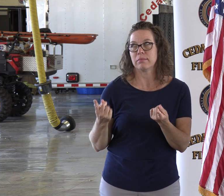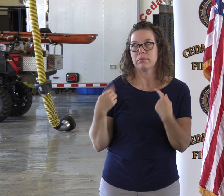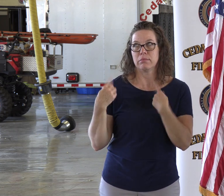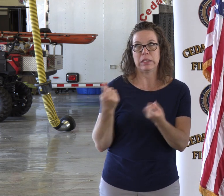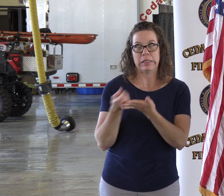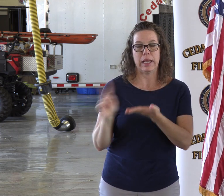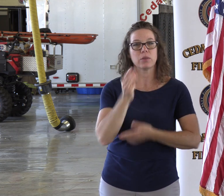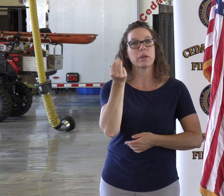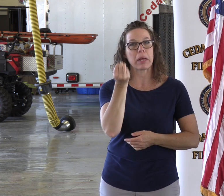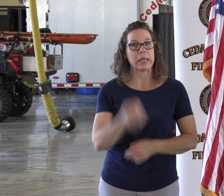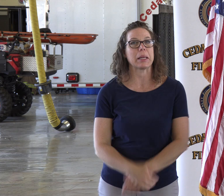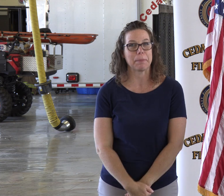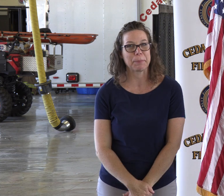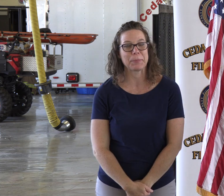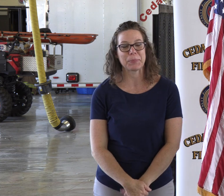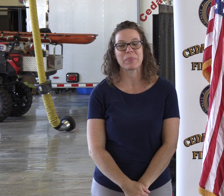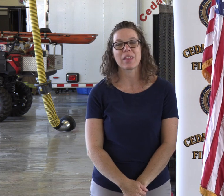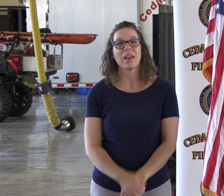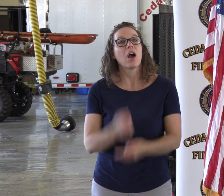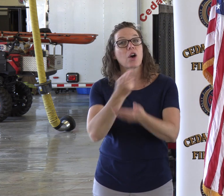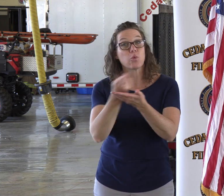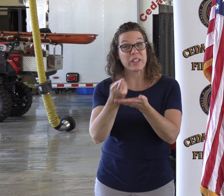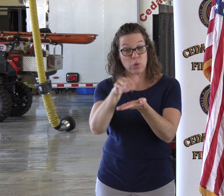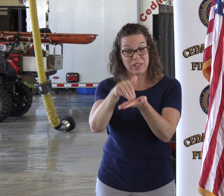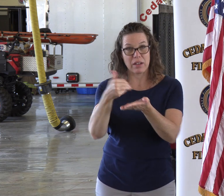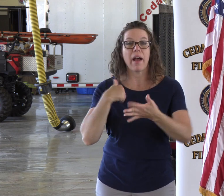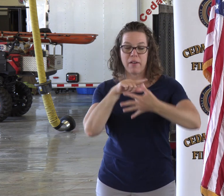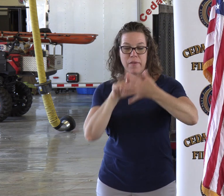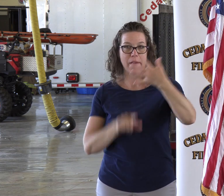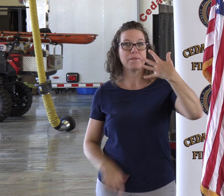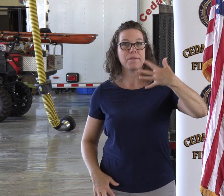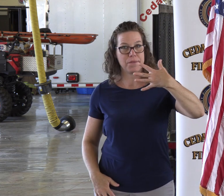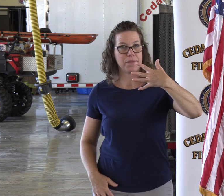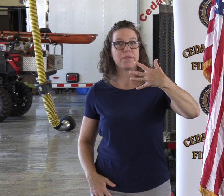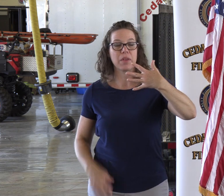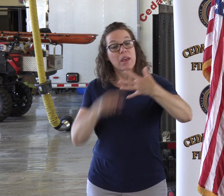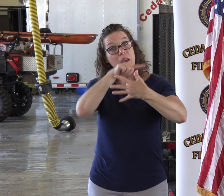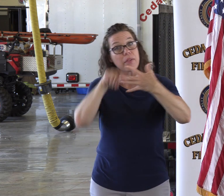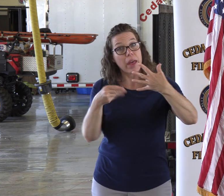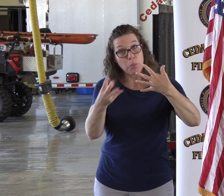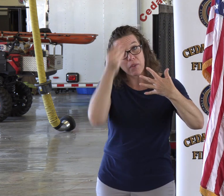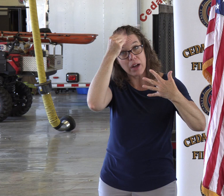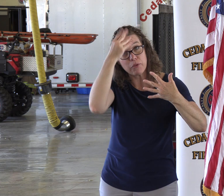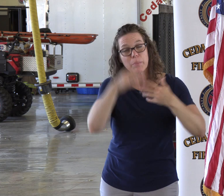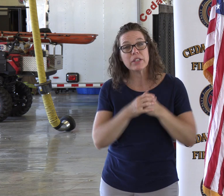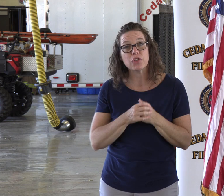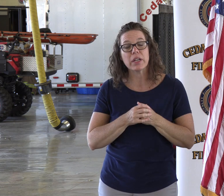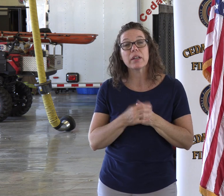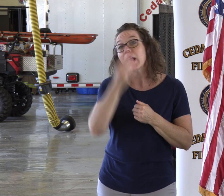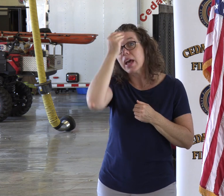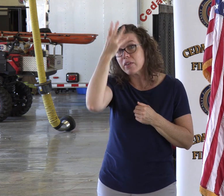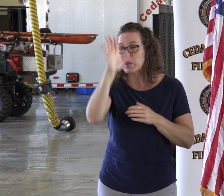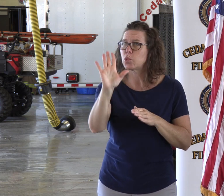Monday. Our resource centers, we have 5 neighborhood resource centers that provide information